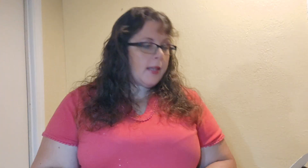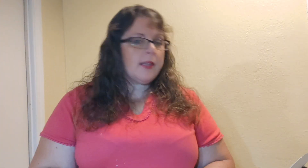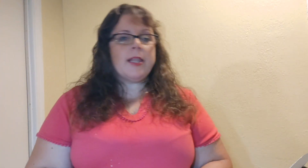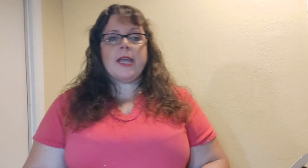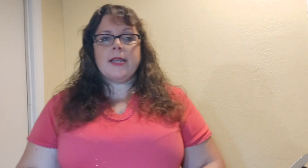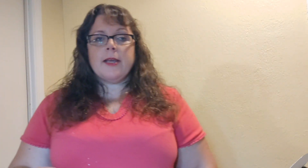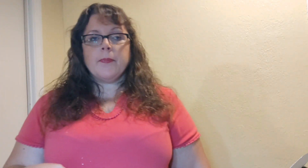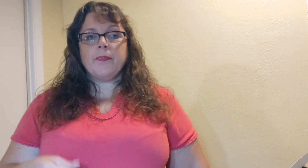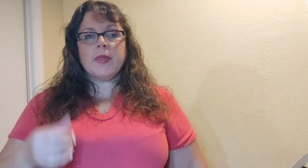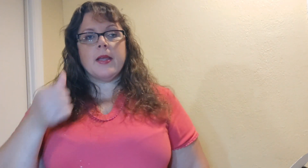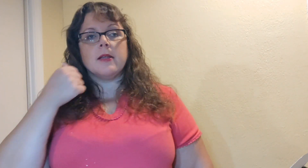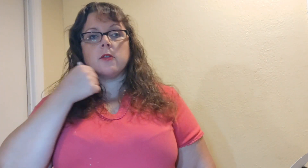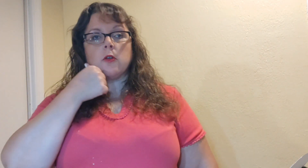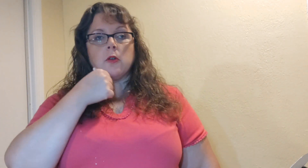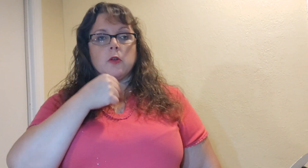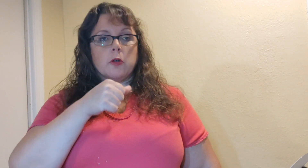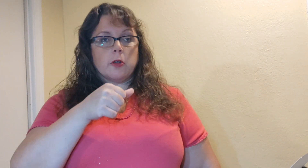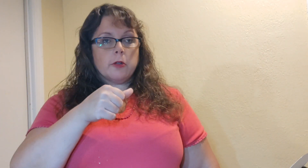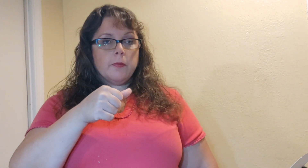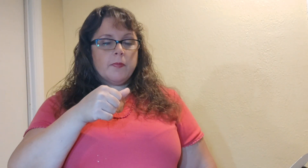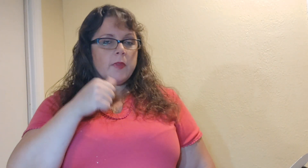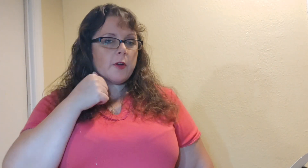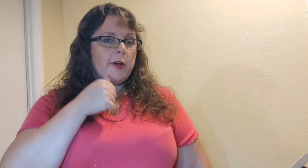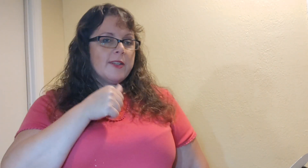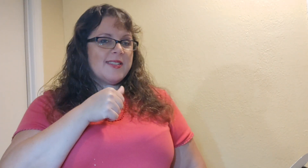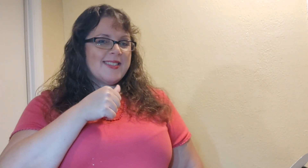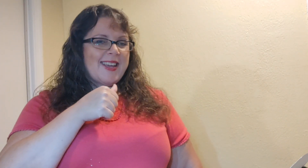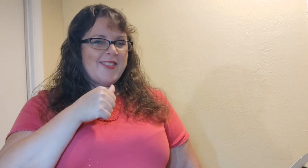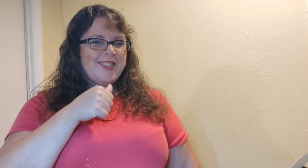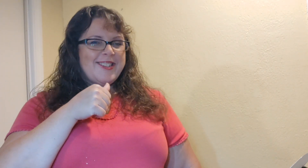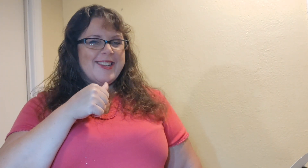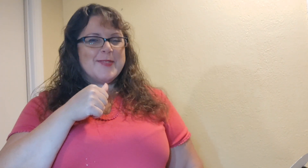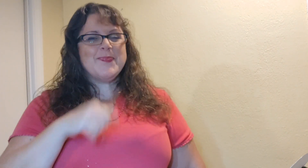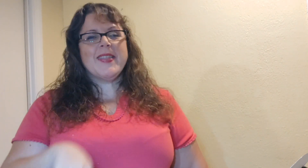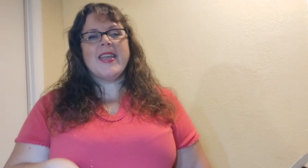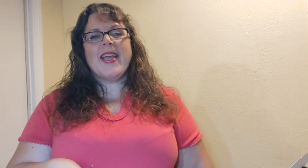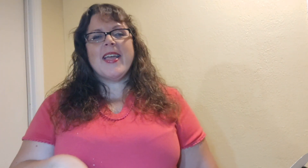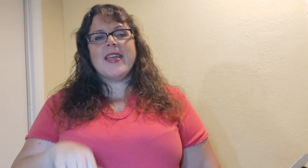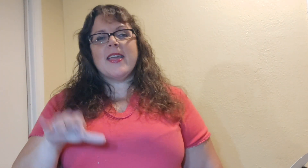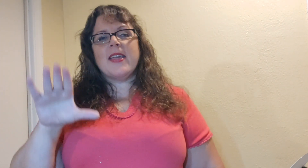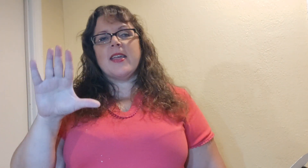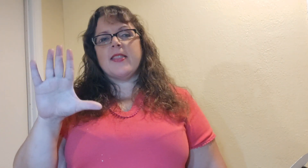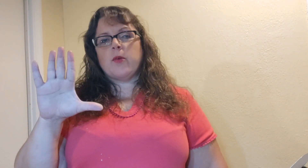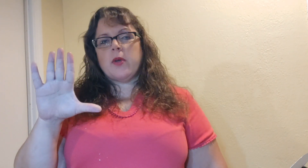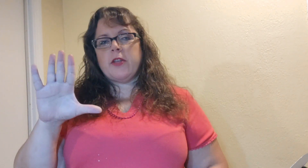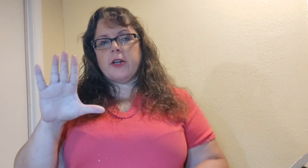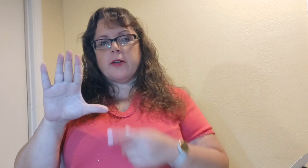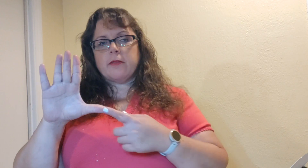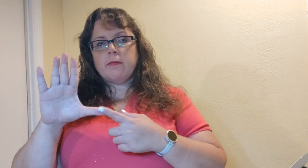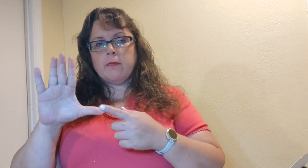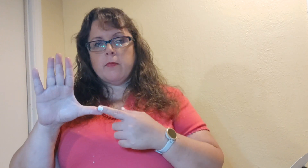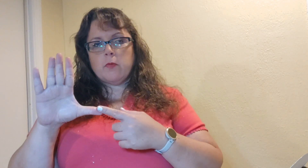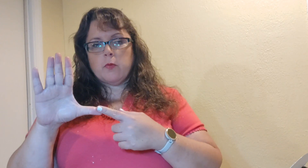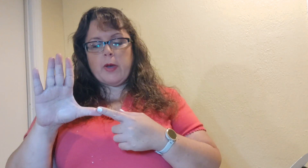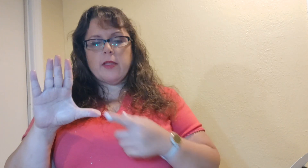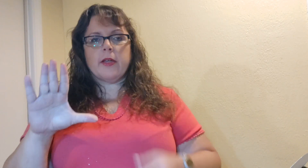In lady is girl across the side of your chin. And then with your right